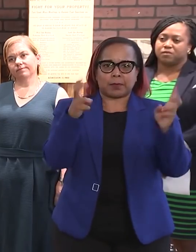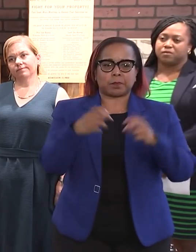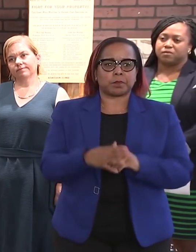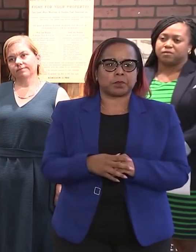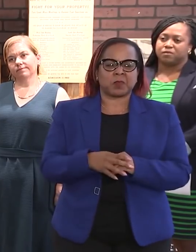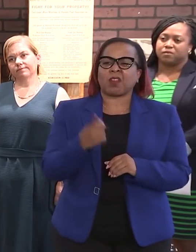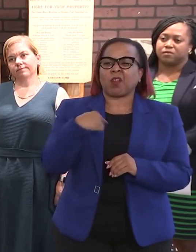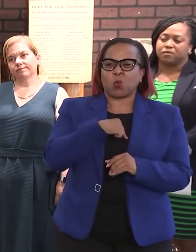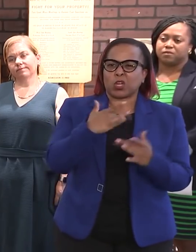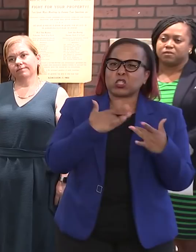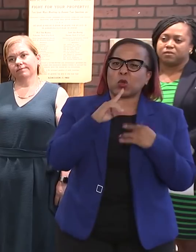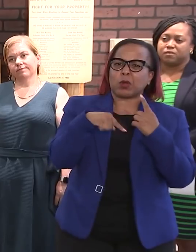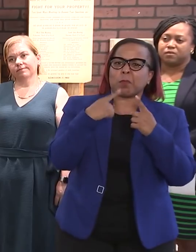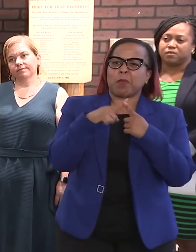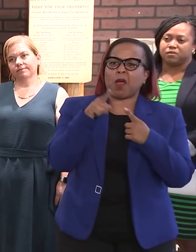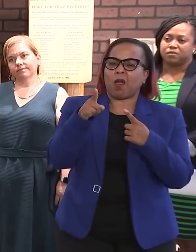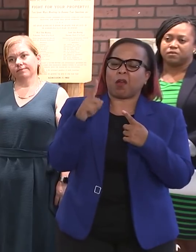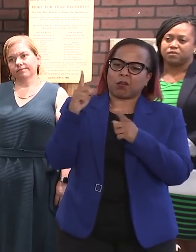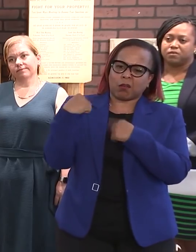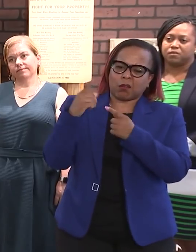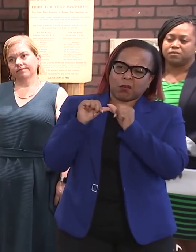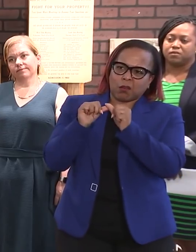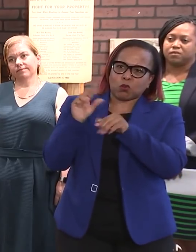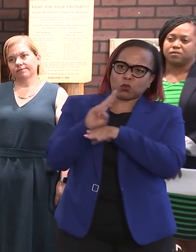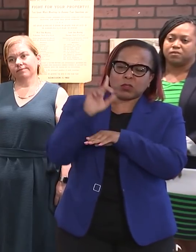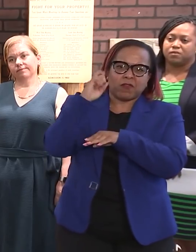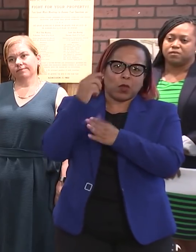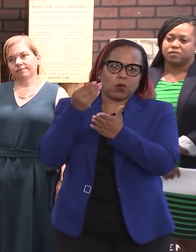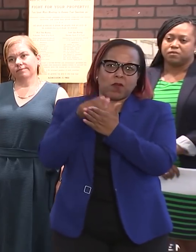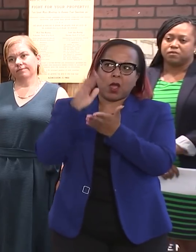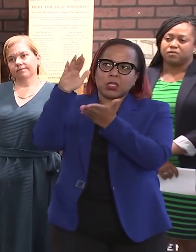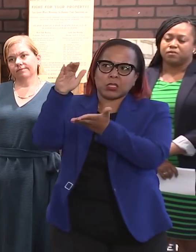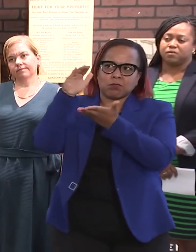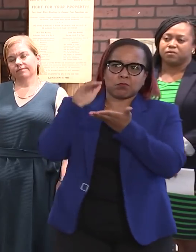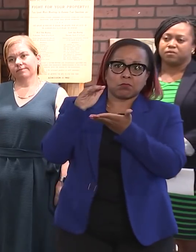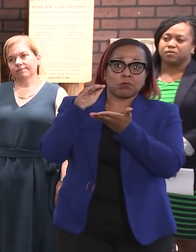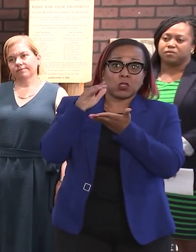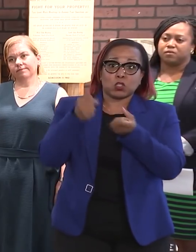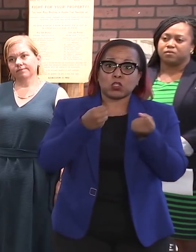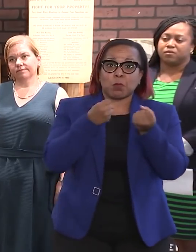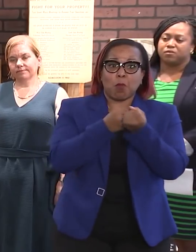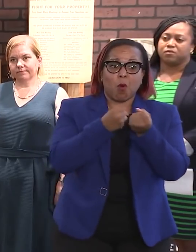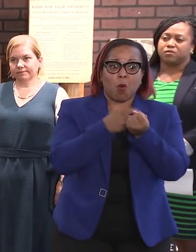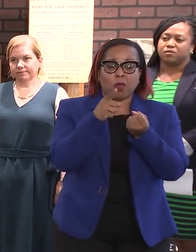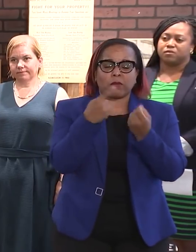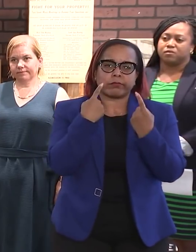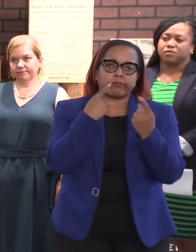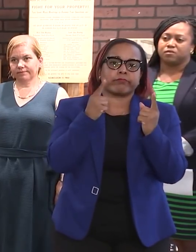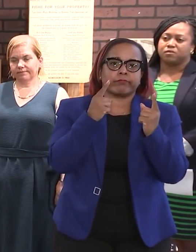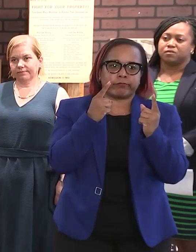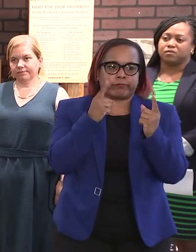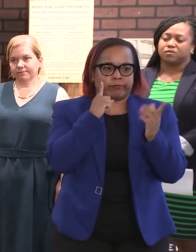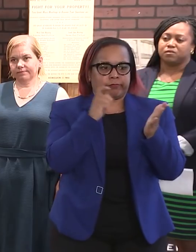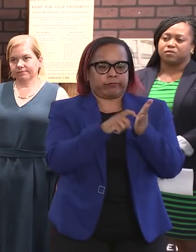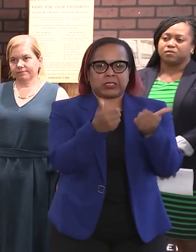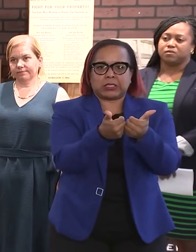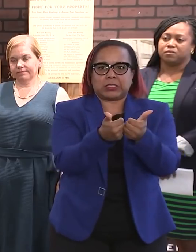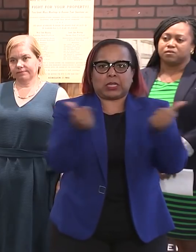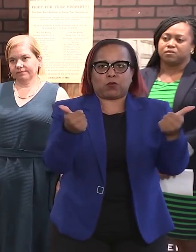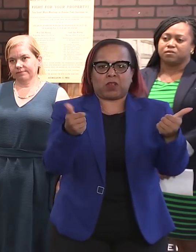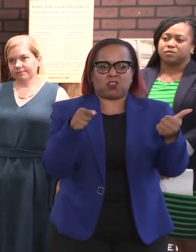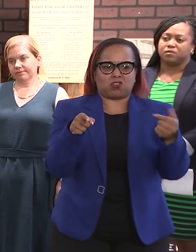"We are concerned about the constant use of federal funds to support this most notorious expression of